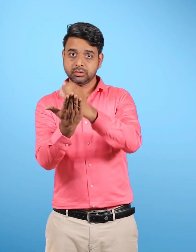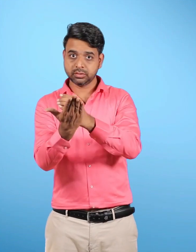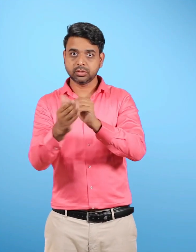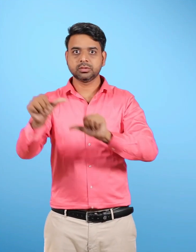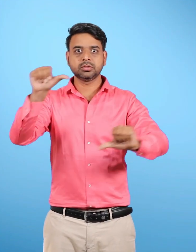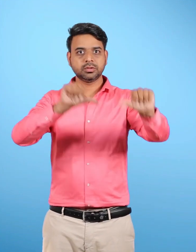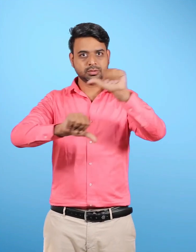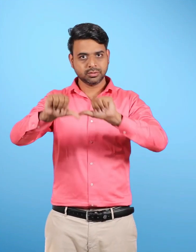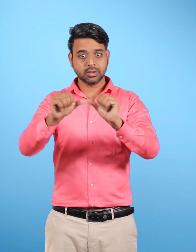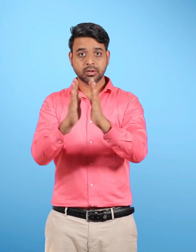entitled